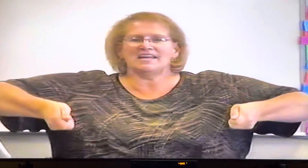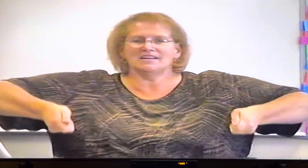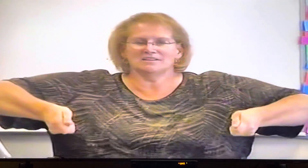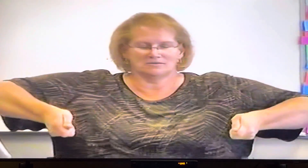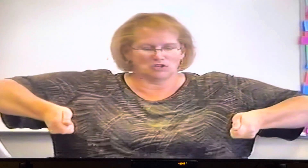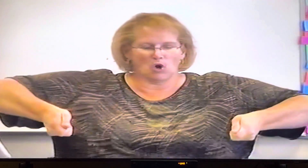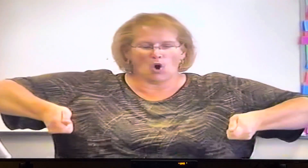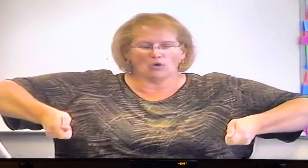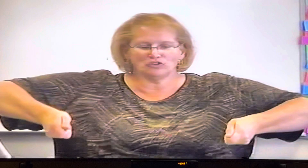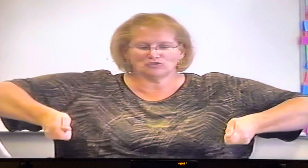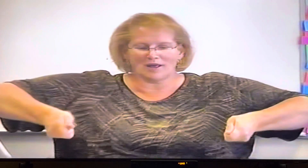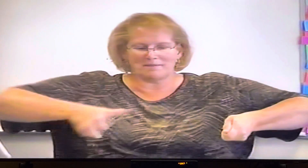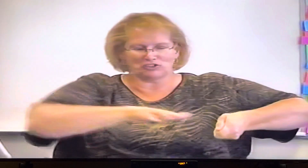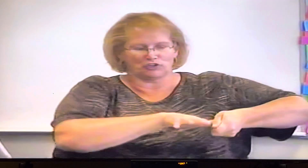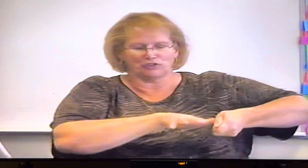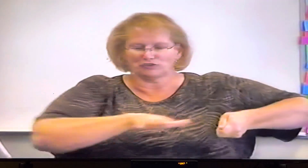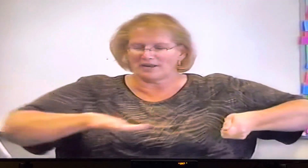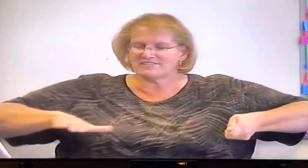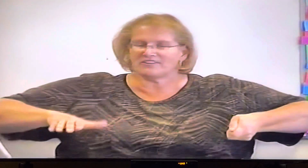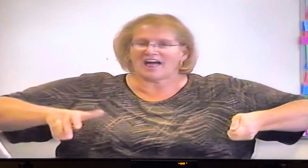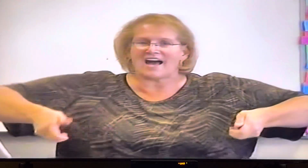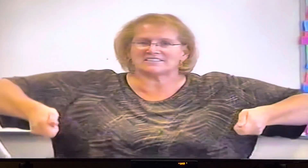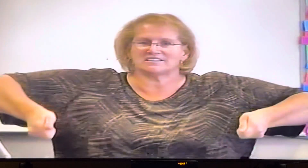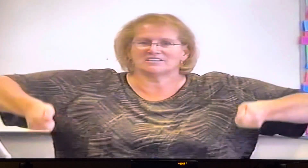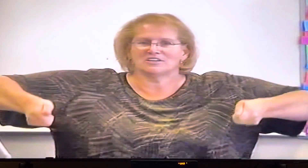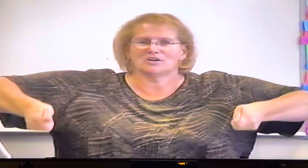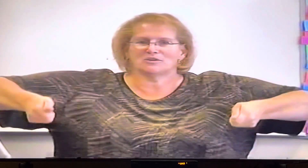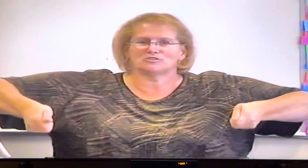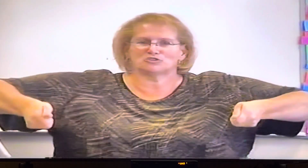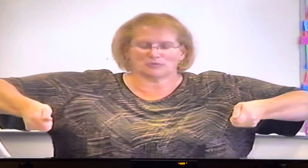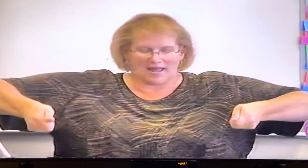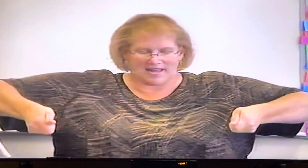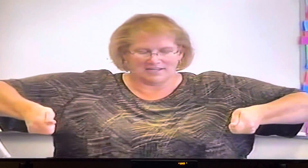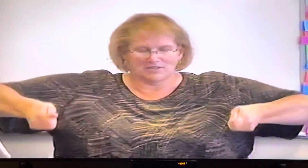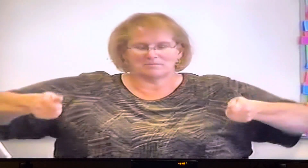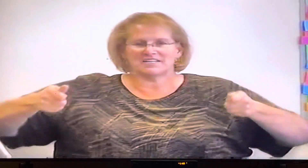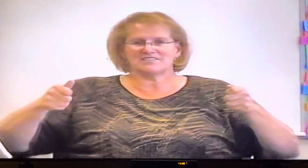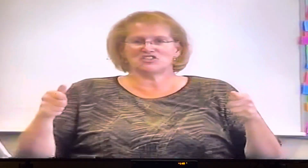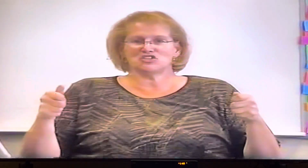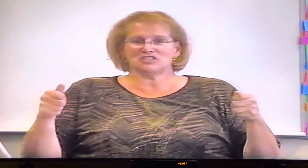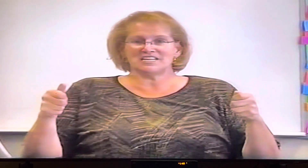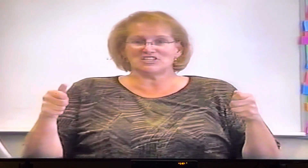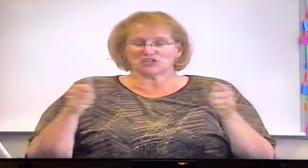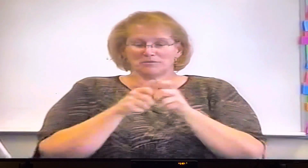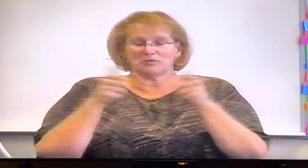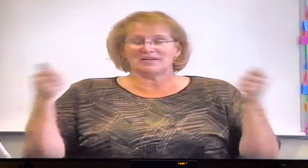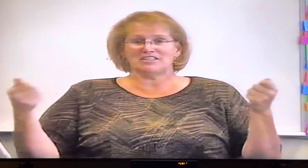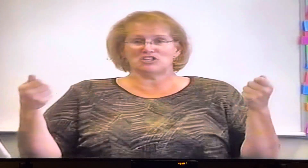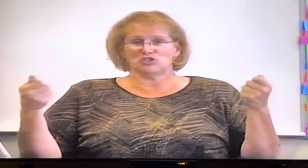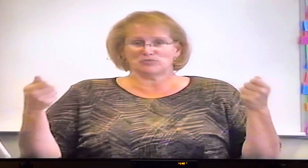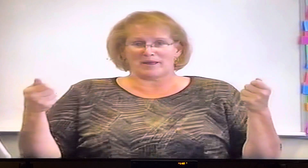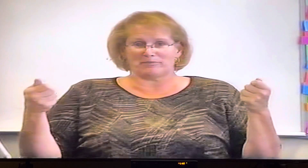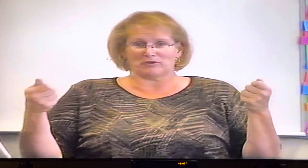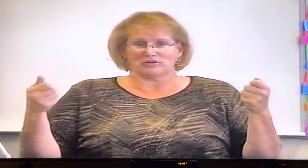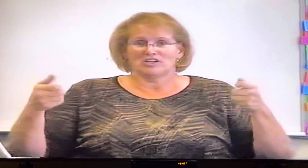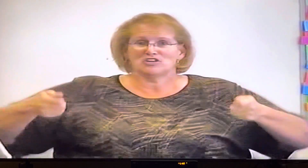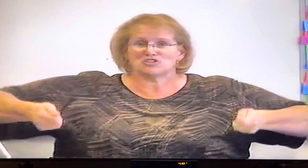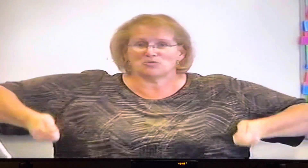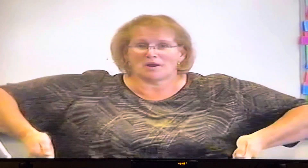Tray. You hold the tray. Make sure your tray is flat. Tray. Because if you do this, you're going to be reading the newspaper. So you want to